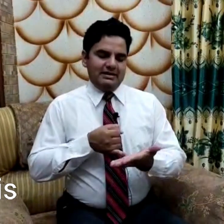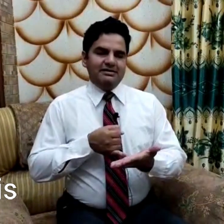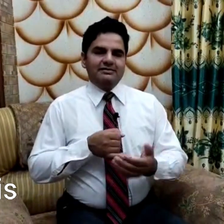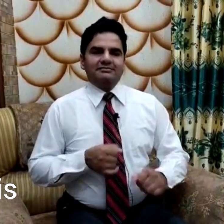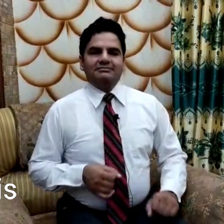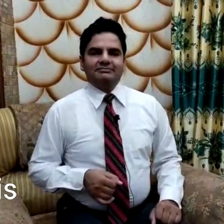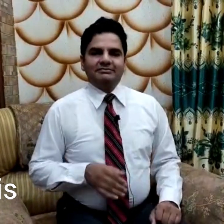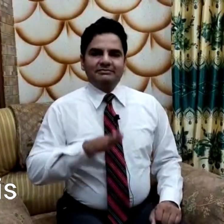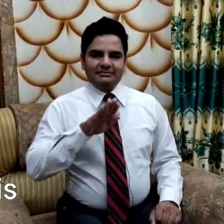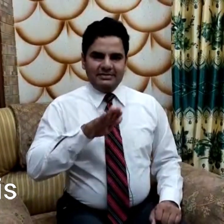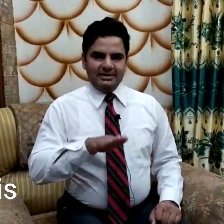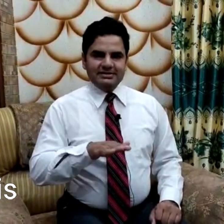at is,